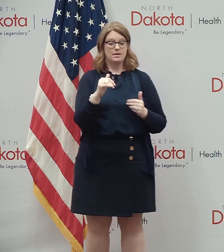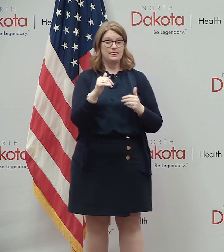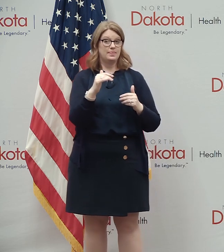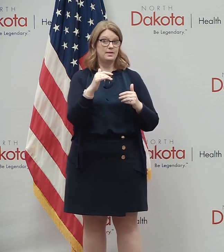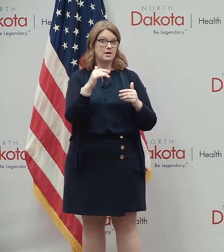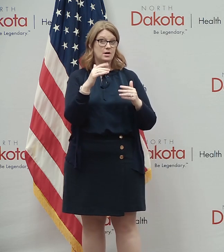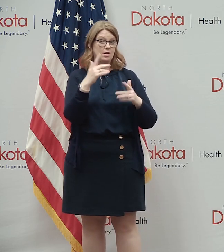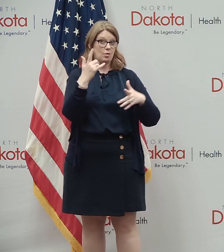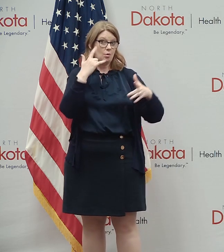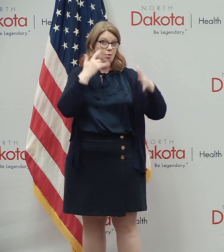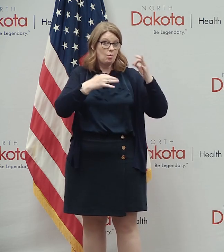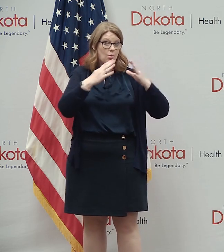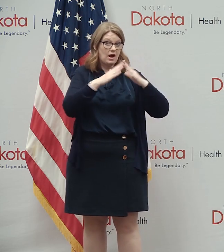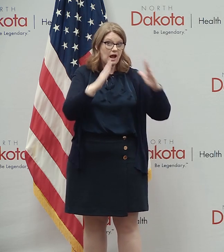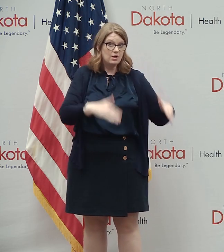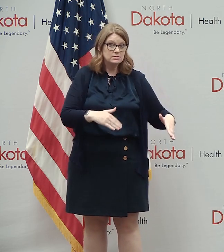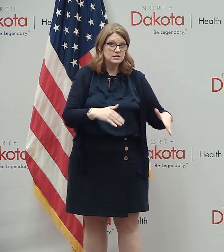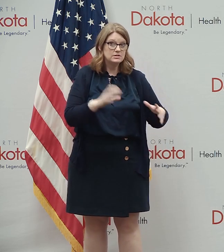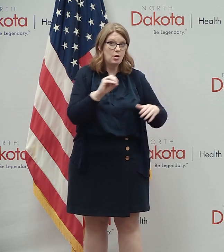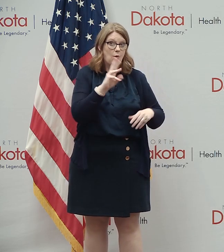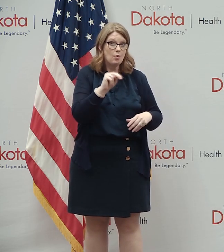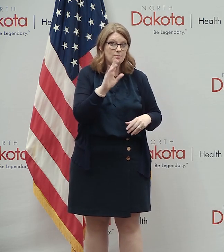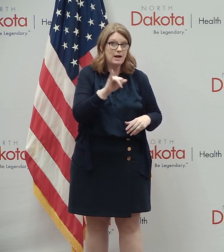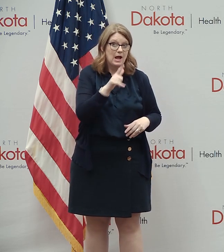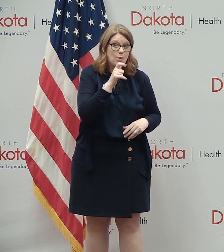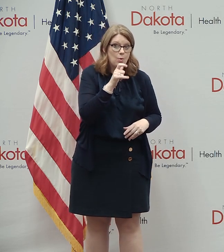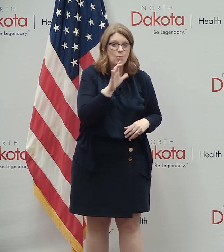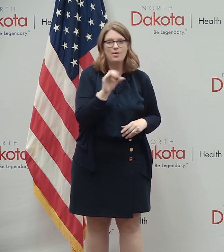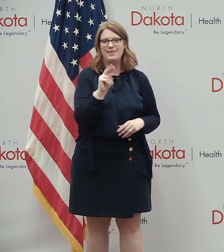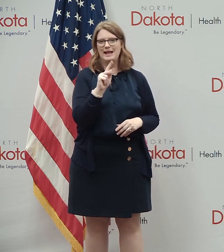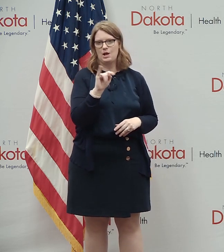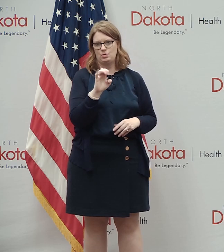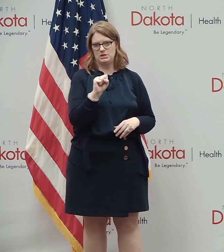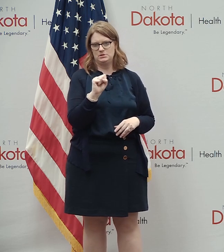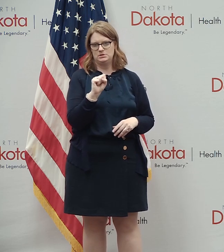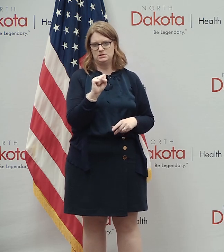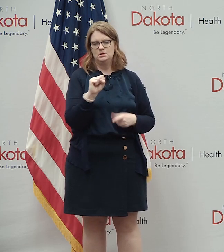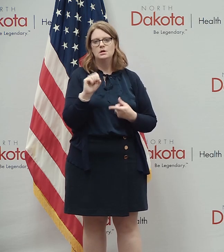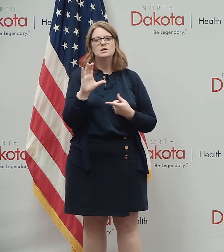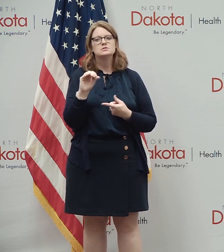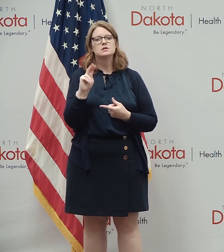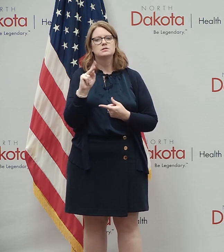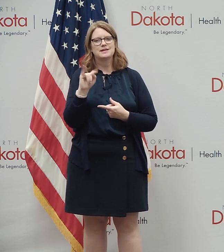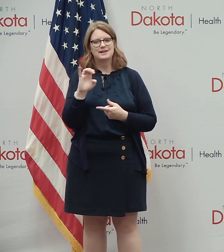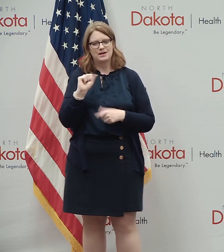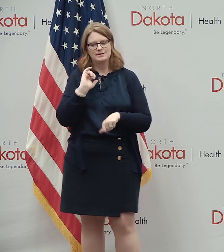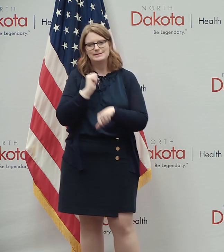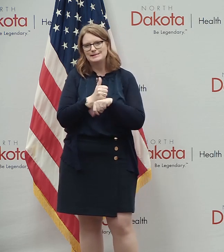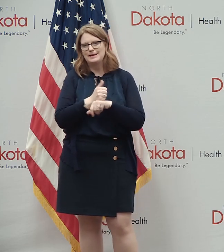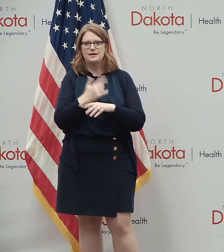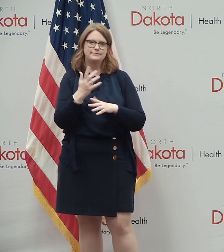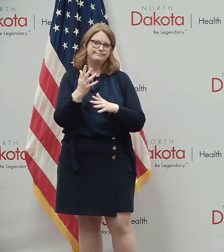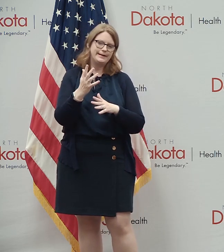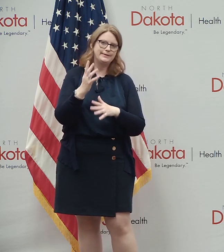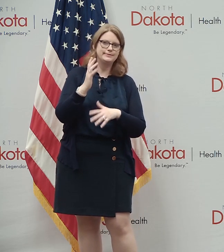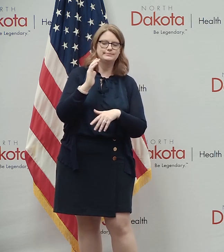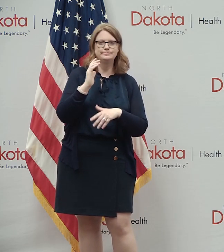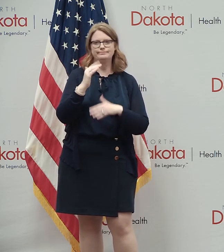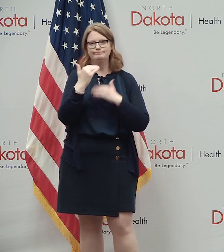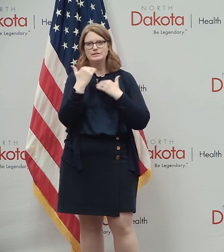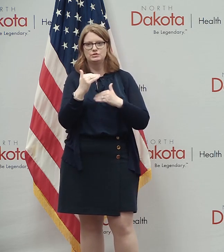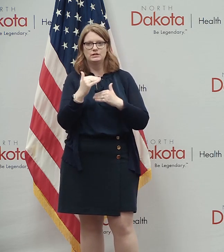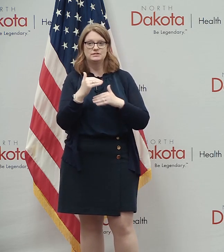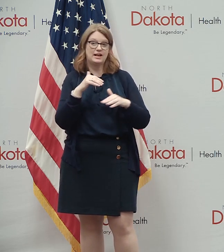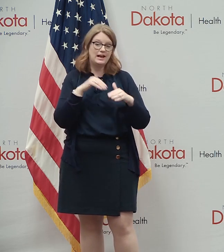in are actually owned by the counties. The counties set the restrictions on entering. The counties also set the